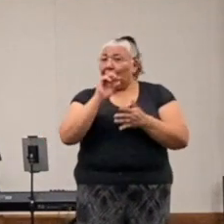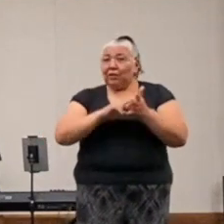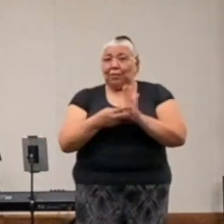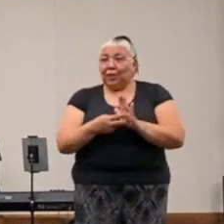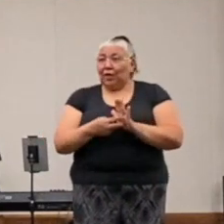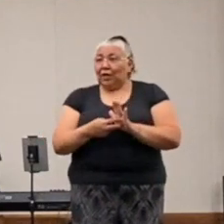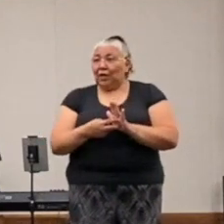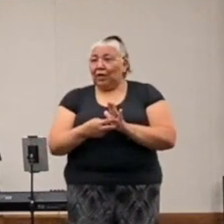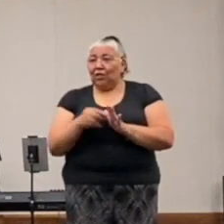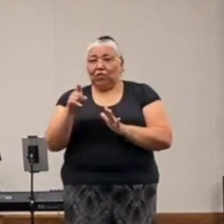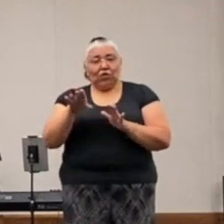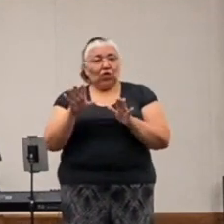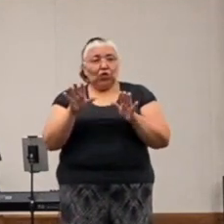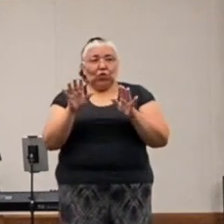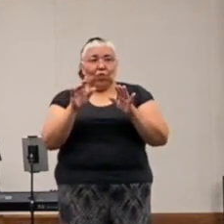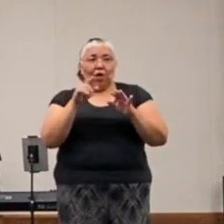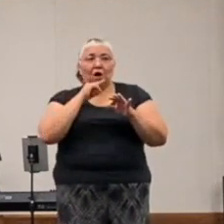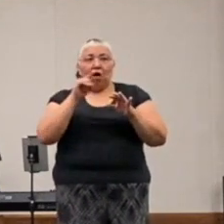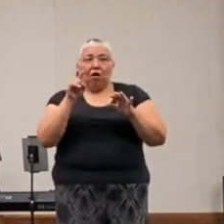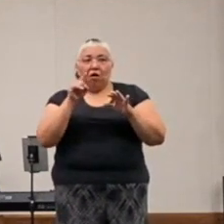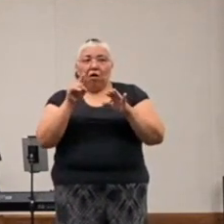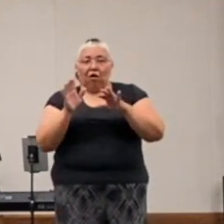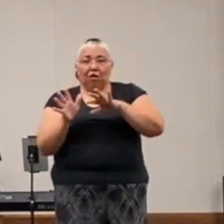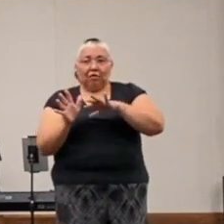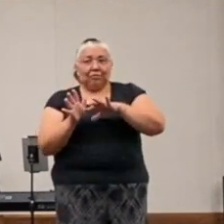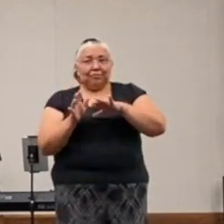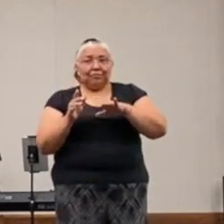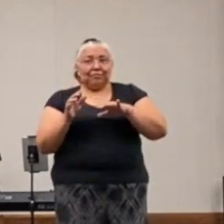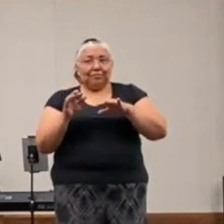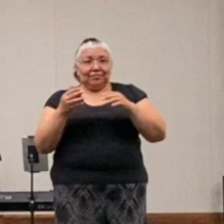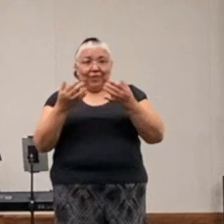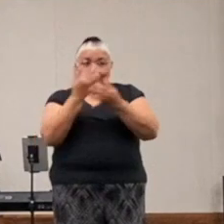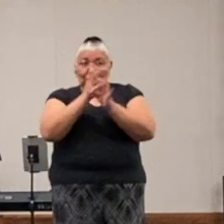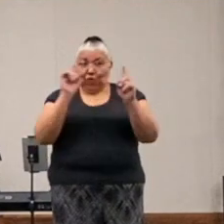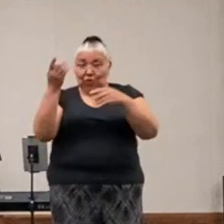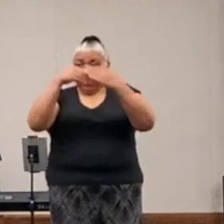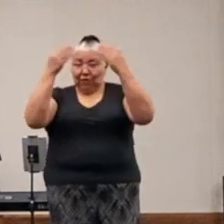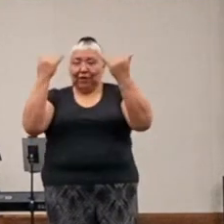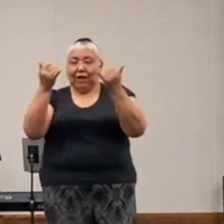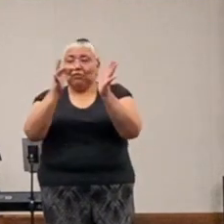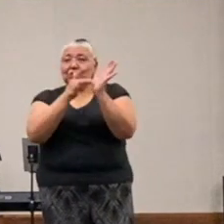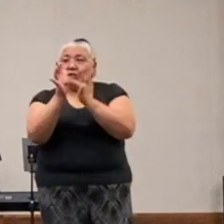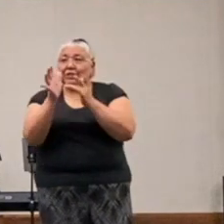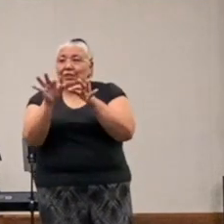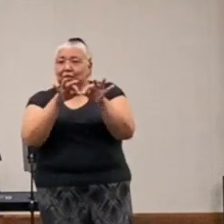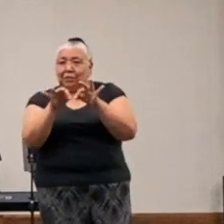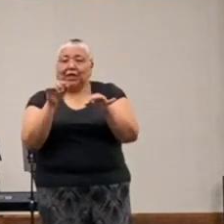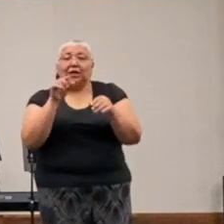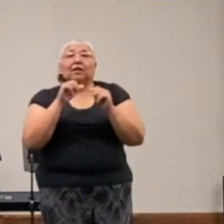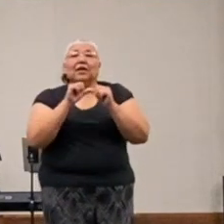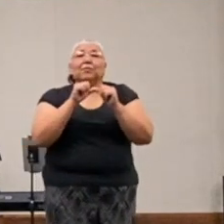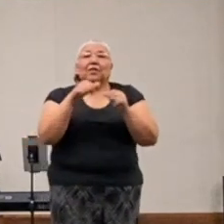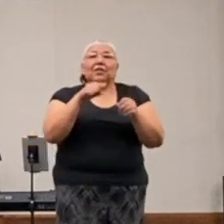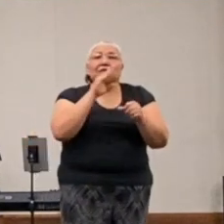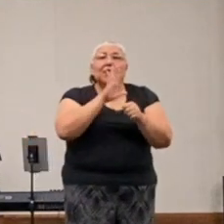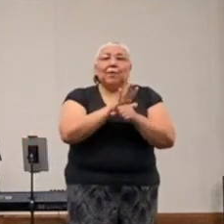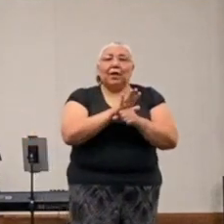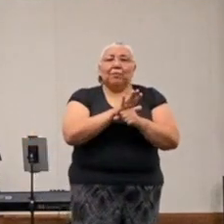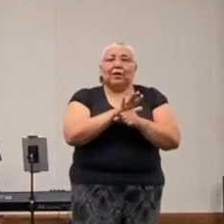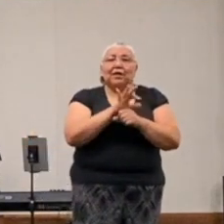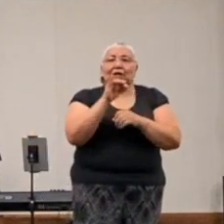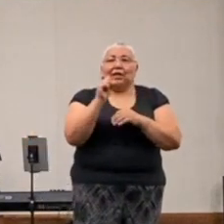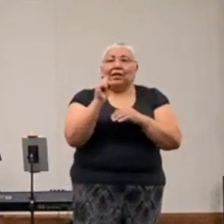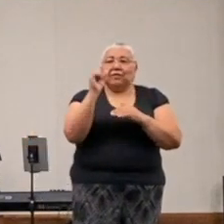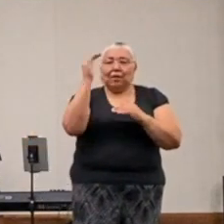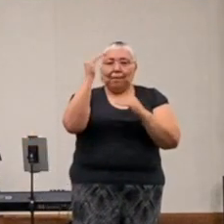that you're in the clear. Listen, let me tell you why. Jesus explained that keeping this commandment is actually a